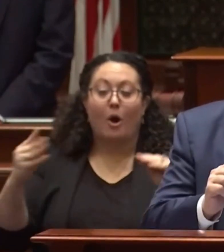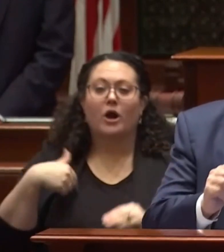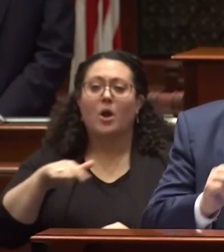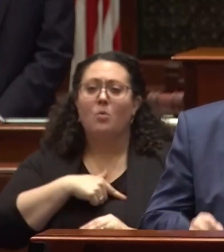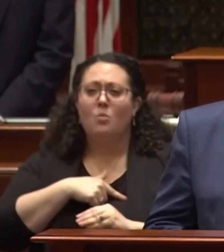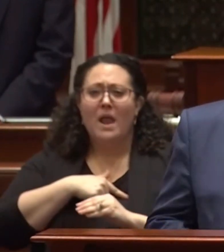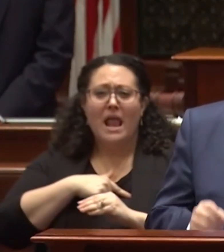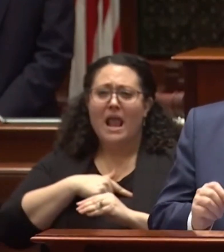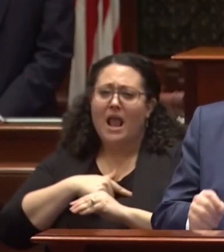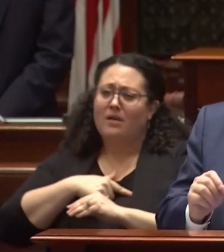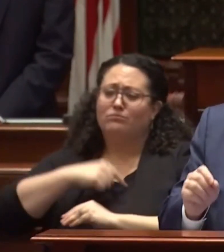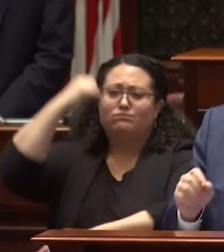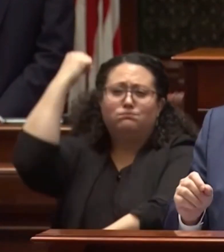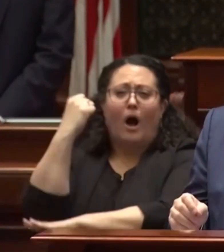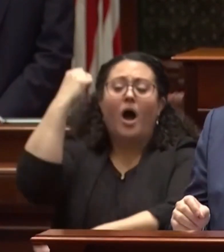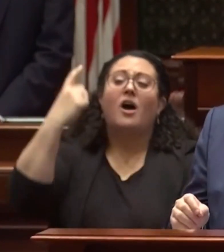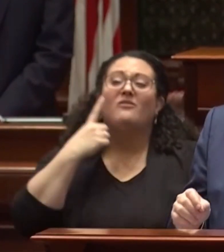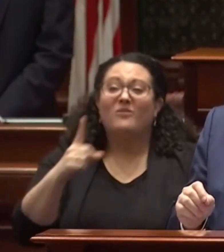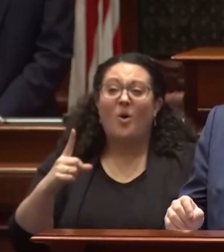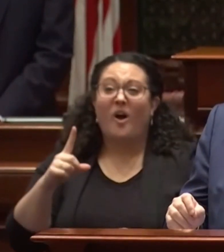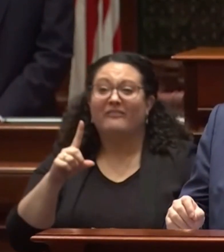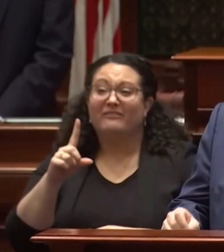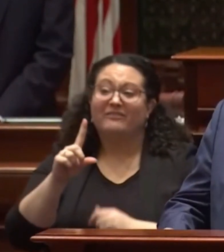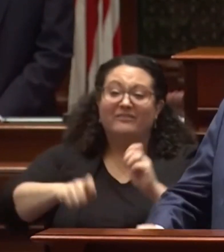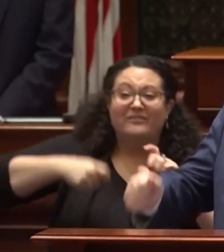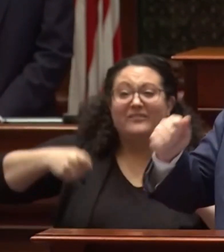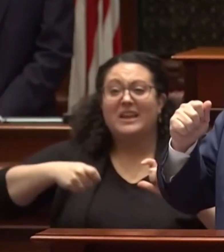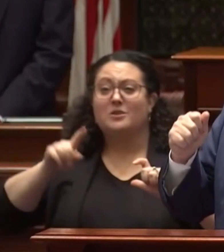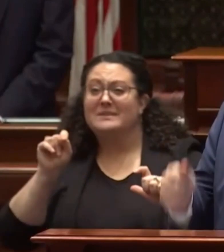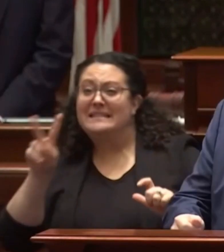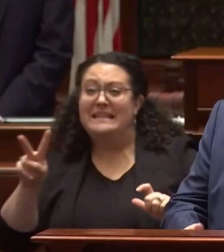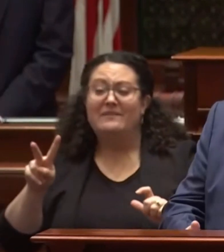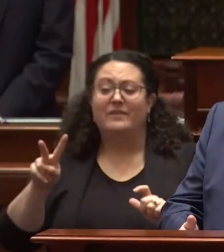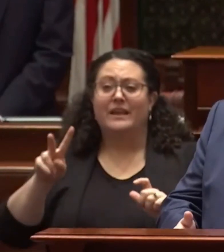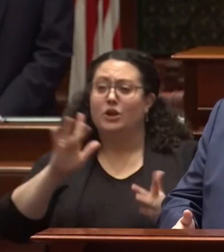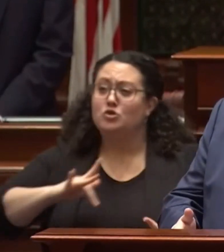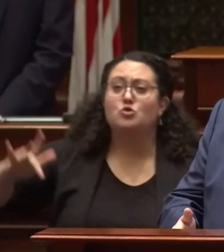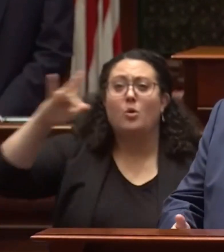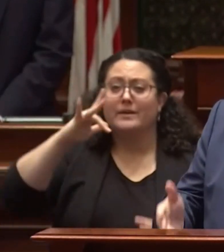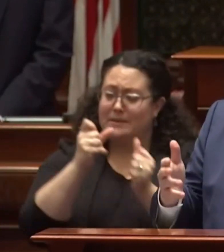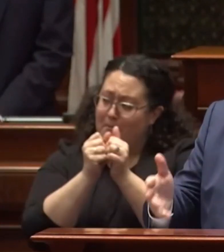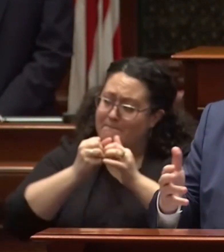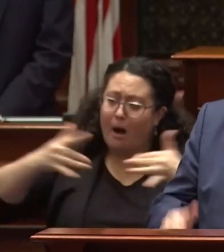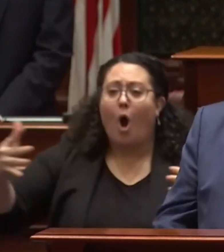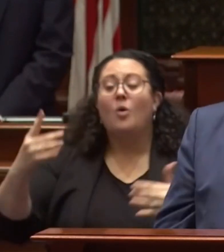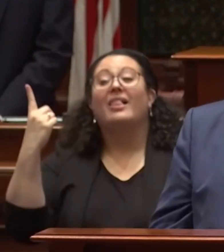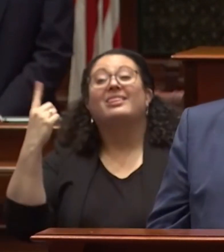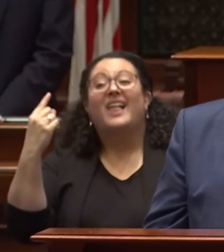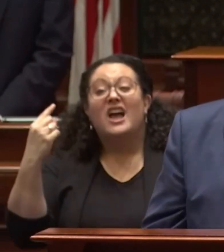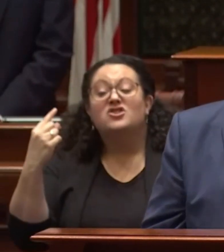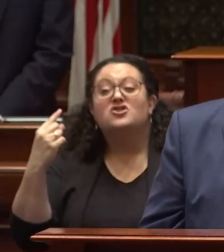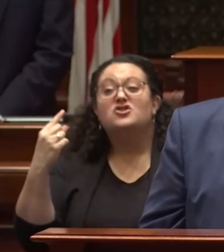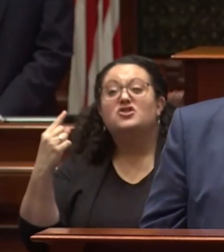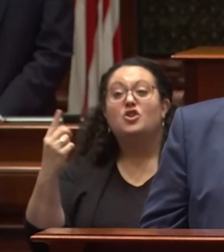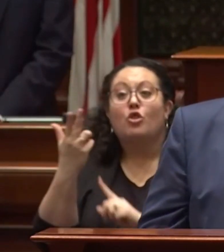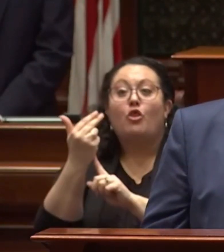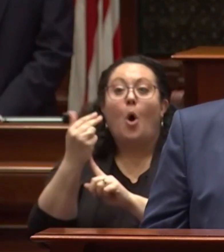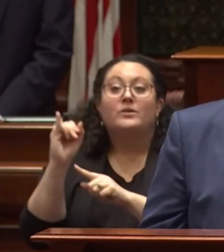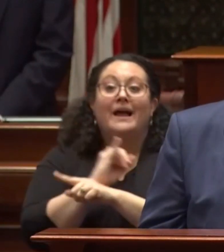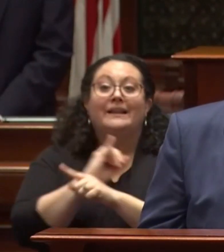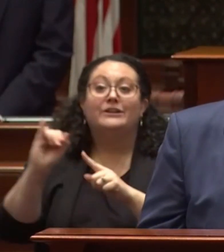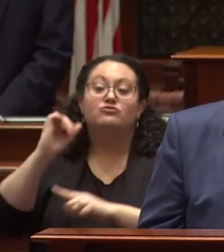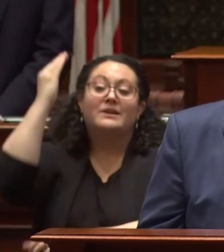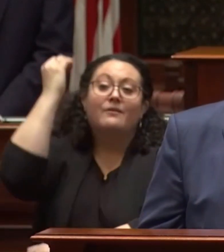broke an all-time record for film and TV production revenue. Tourism is booming. Last year, Illinois' hotel industry